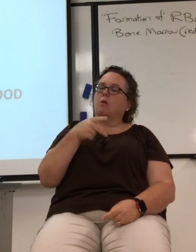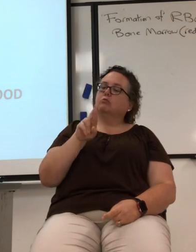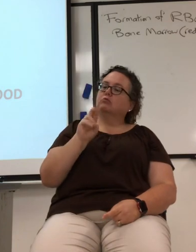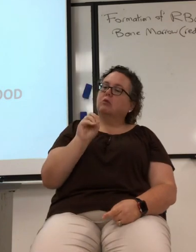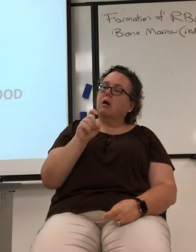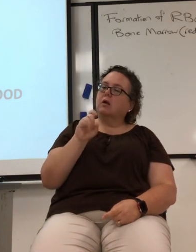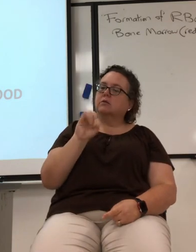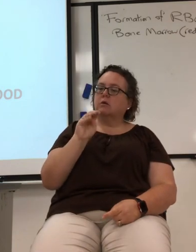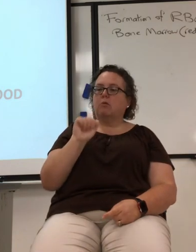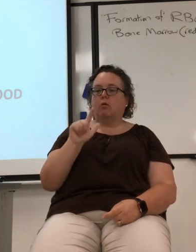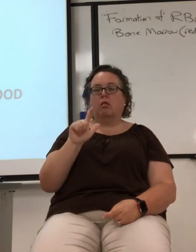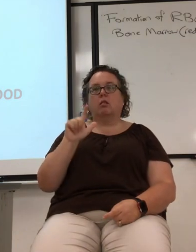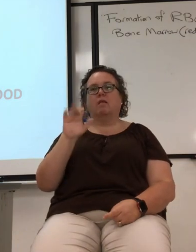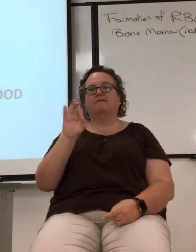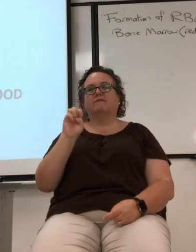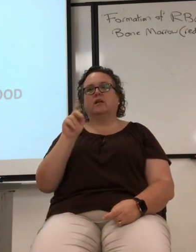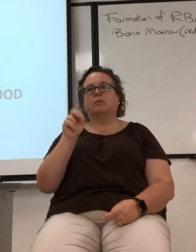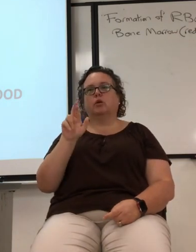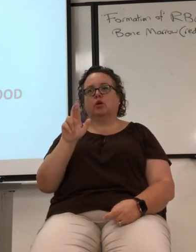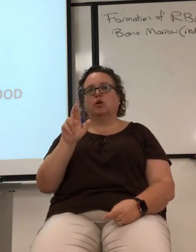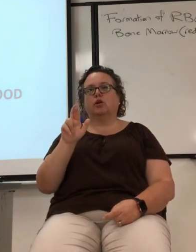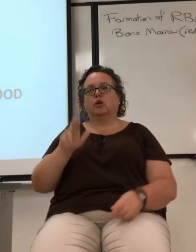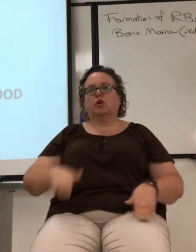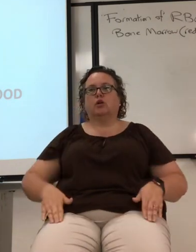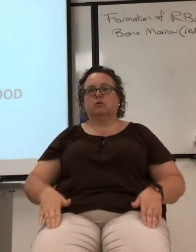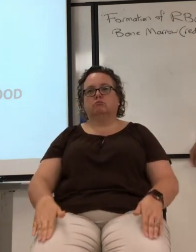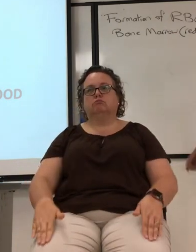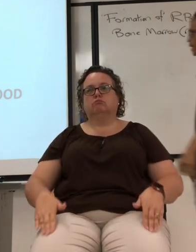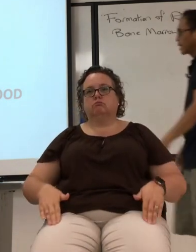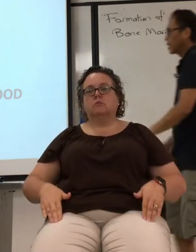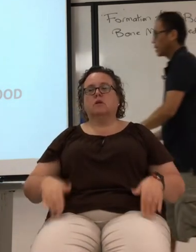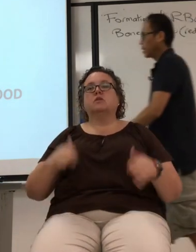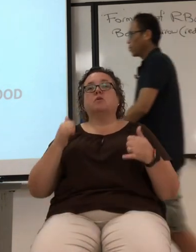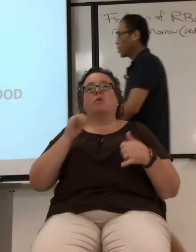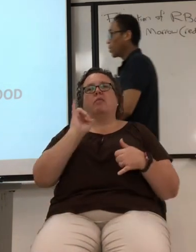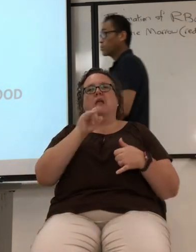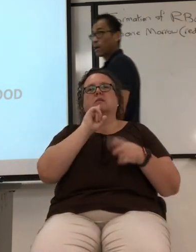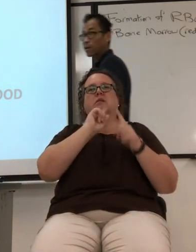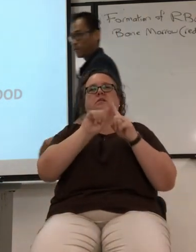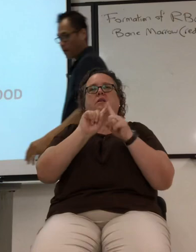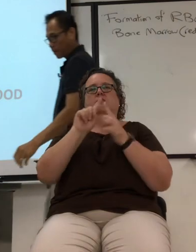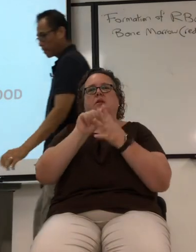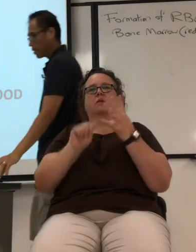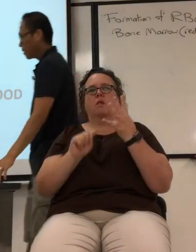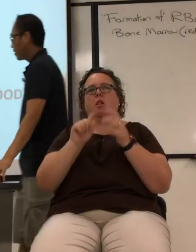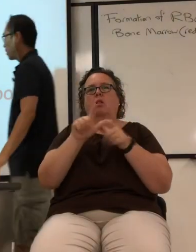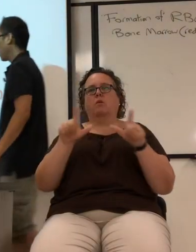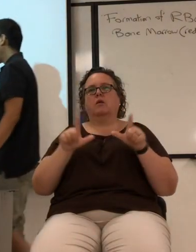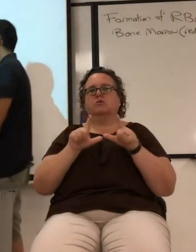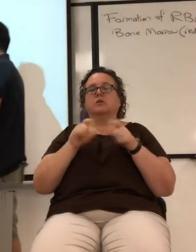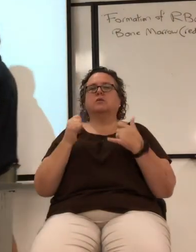So those are the anatomical locations of bone marrow. But let's just kind of look at what goes on in there.